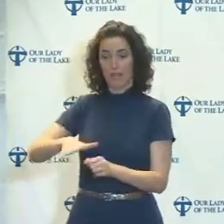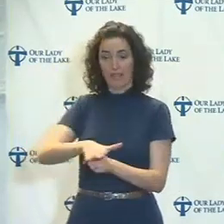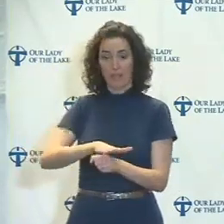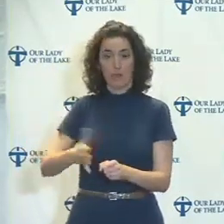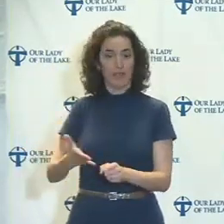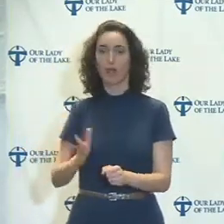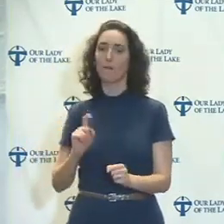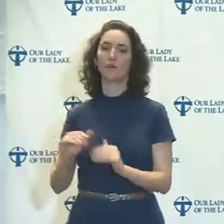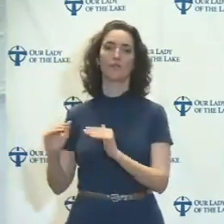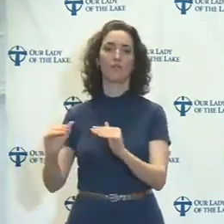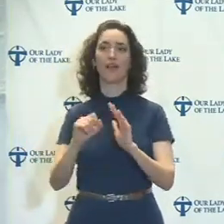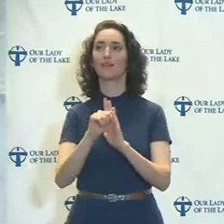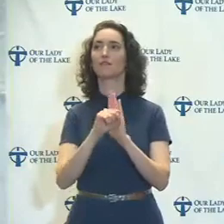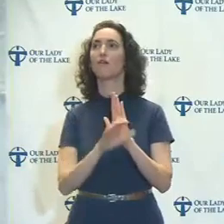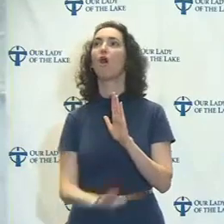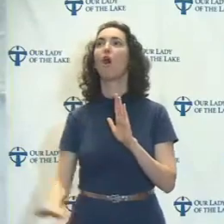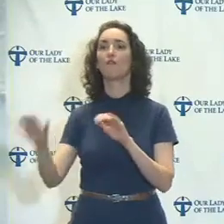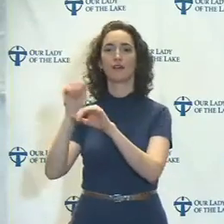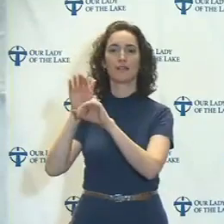and administration around the state.